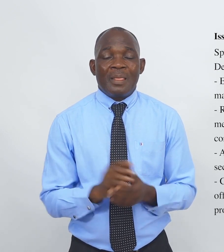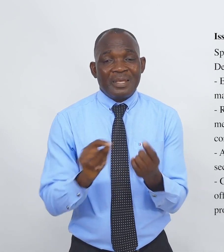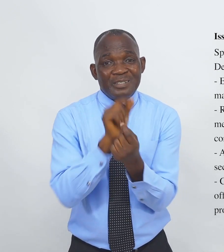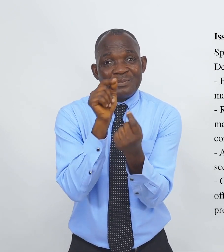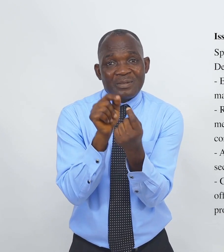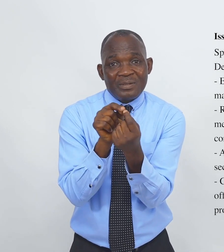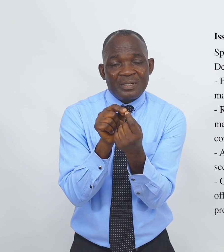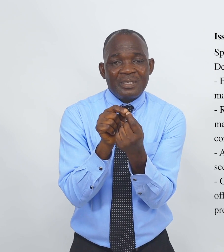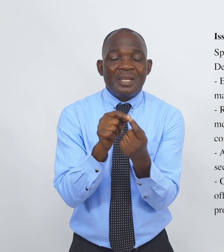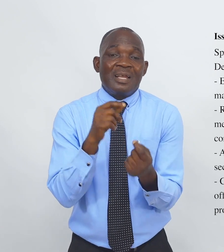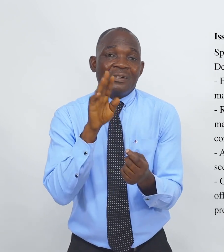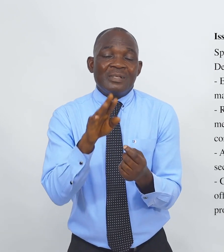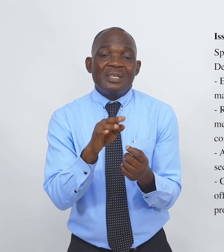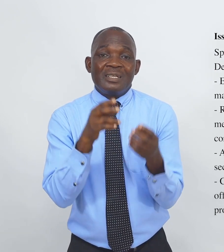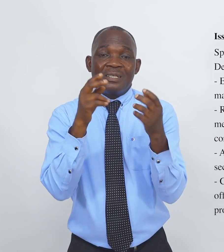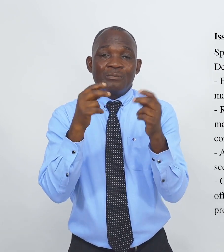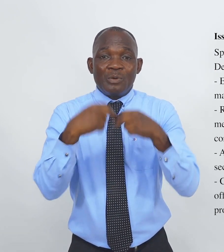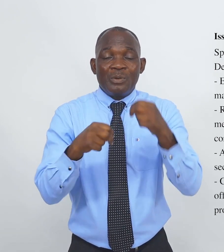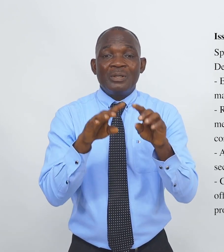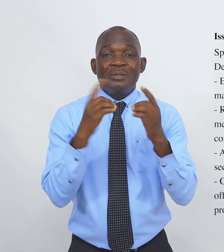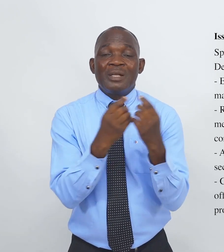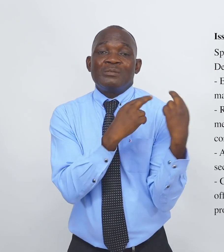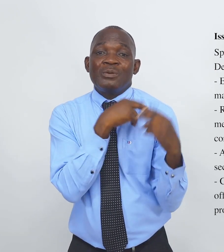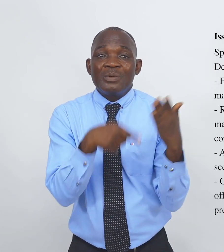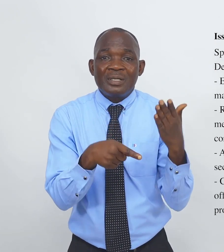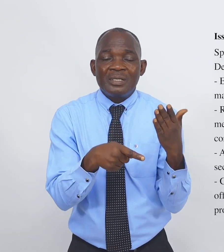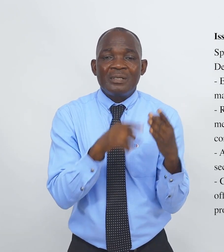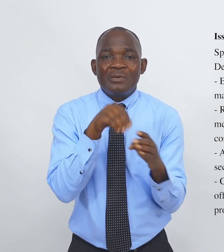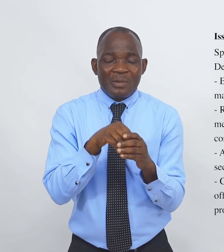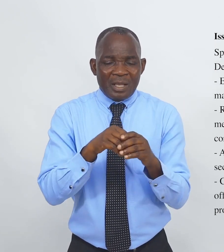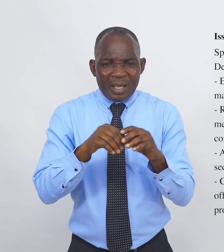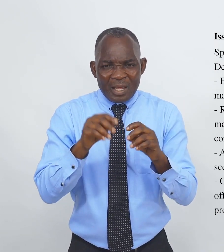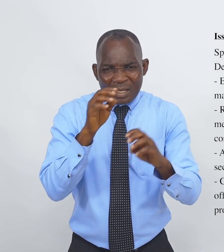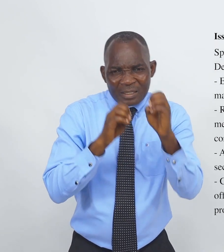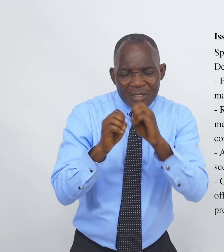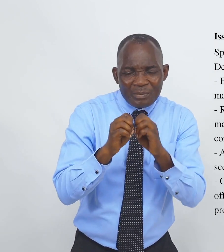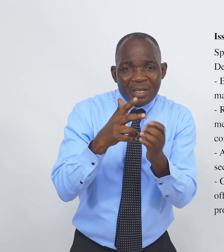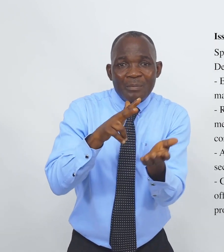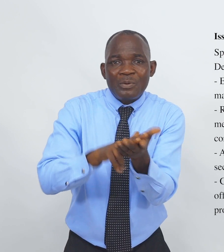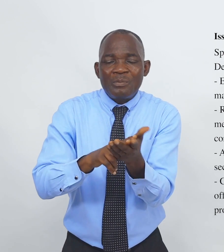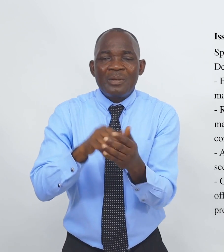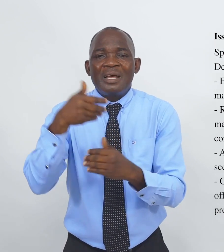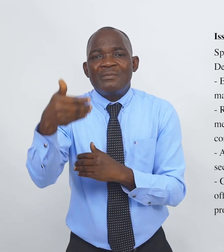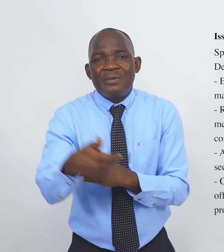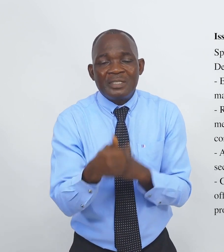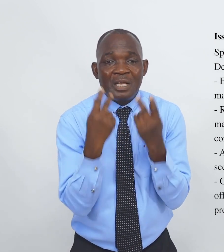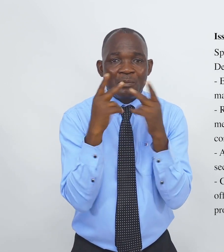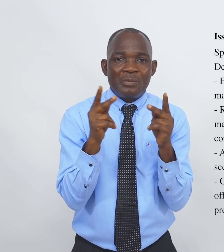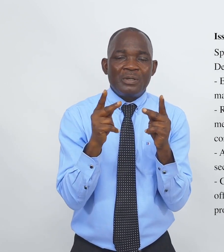Specifically, the functions of the Issuers Department include examining for approval invitations to the public made by